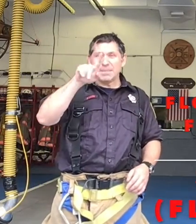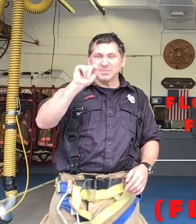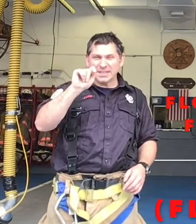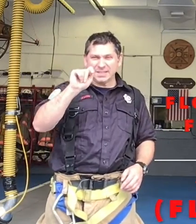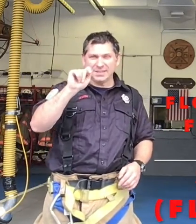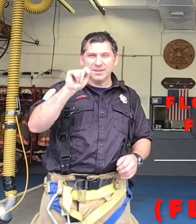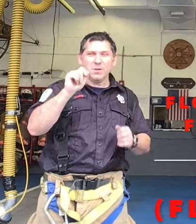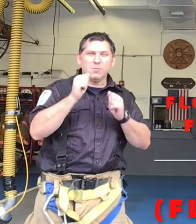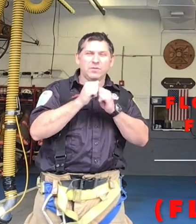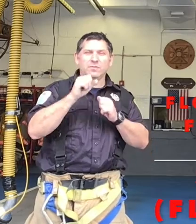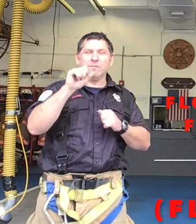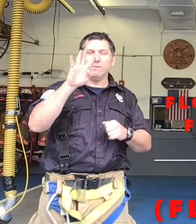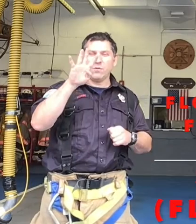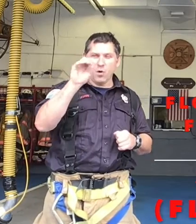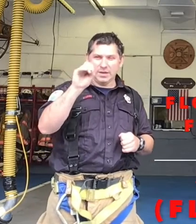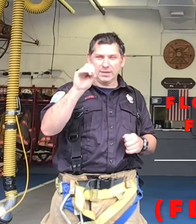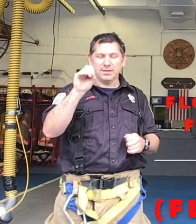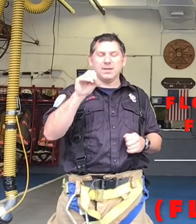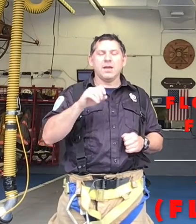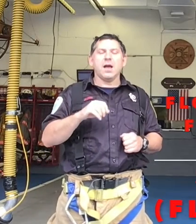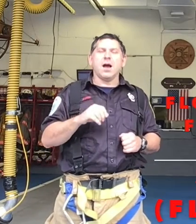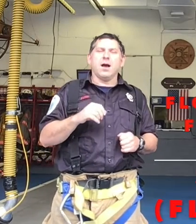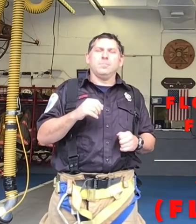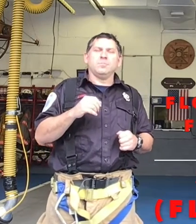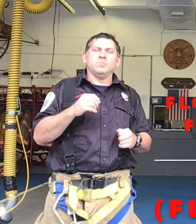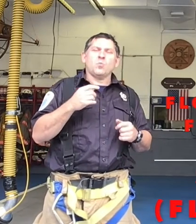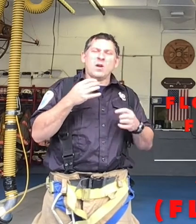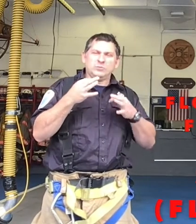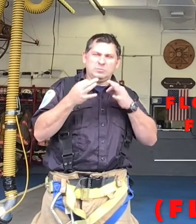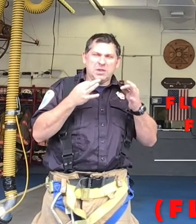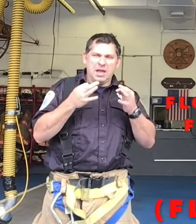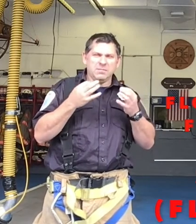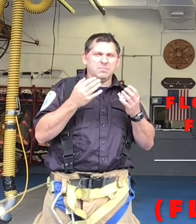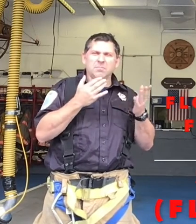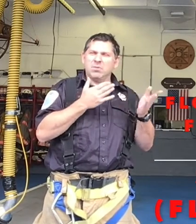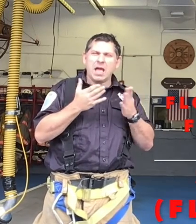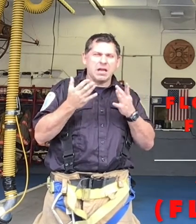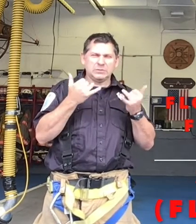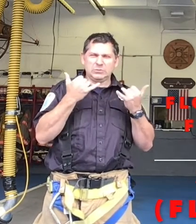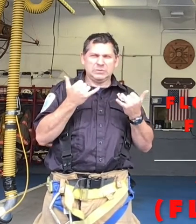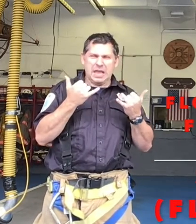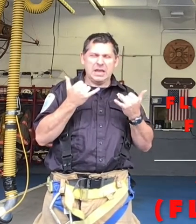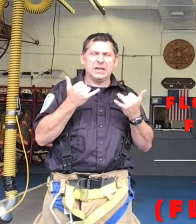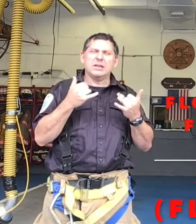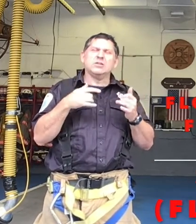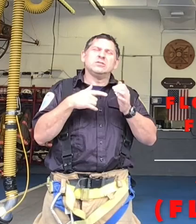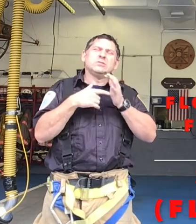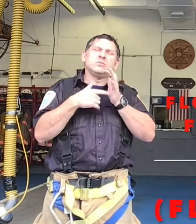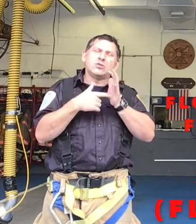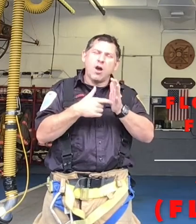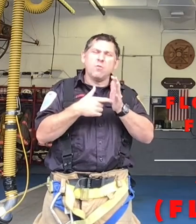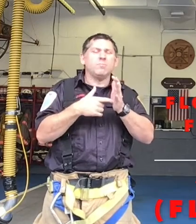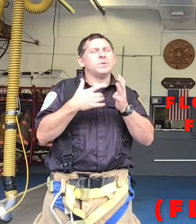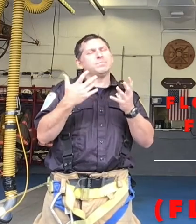I'm from Fire Department. I work as an EMT, and it's Fire Department 40. And